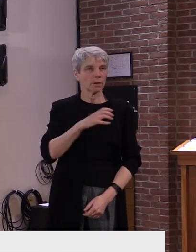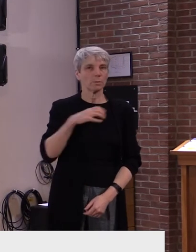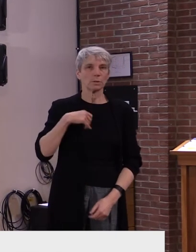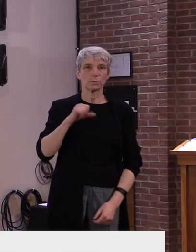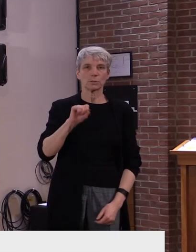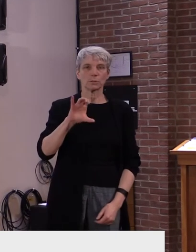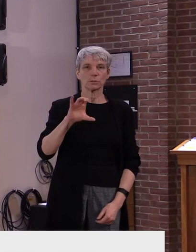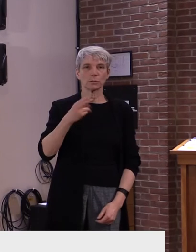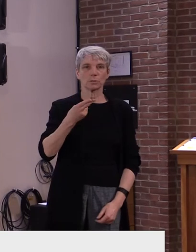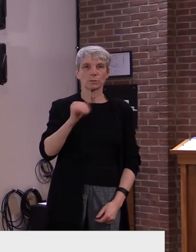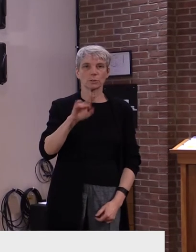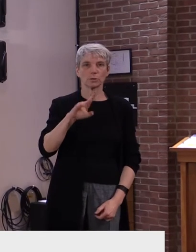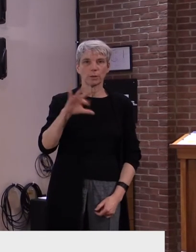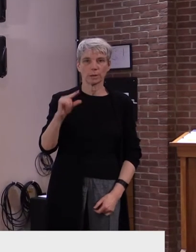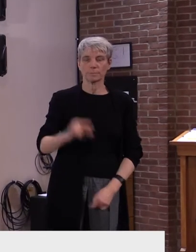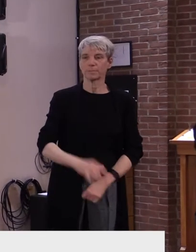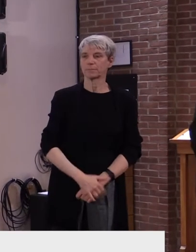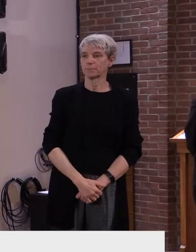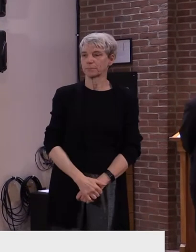shirlene